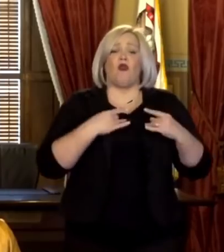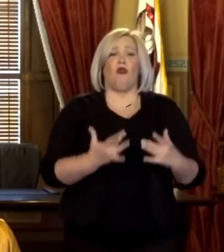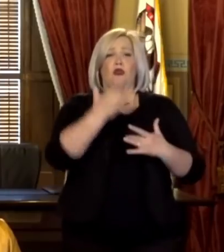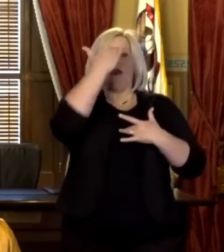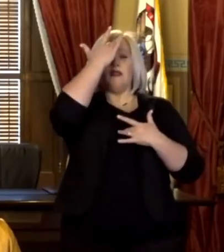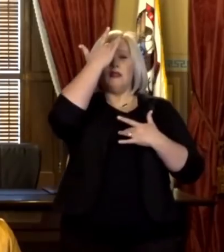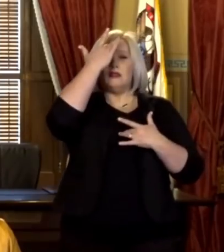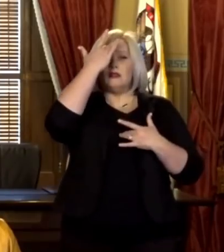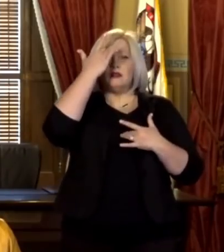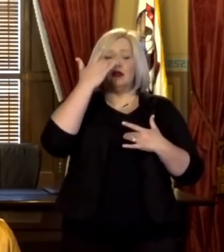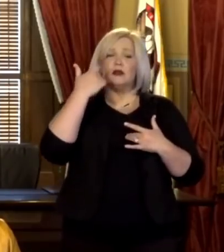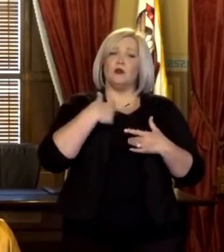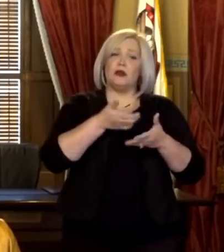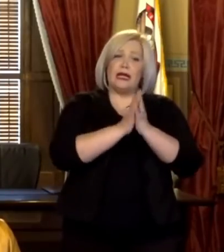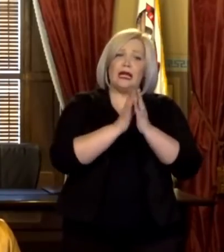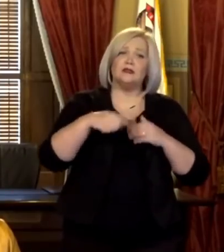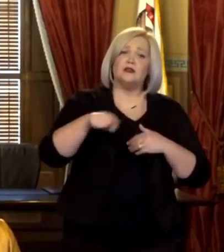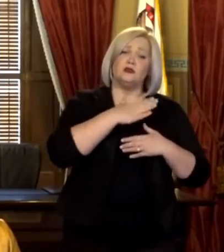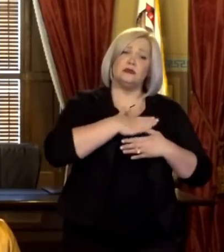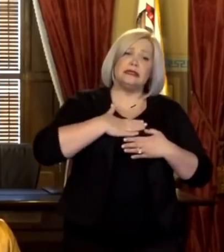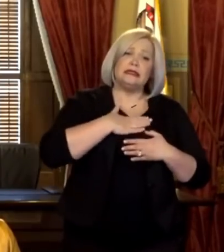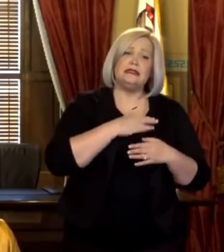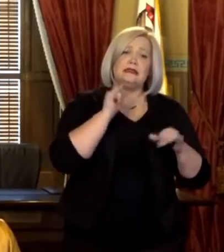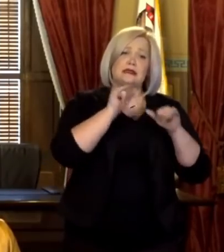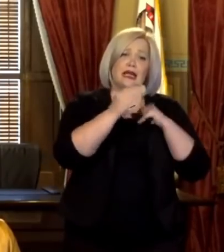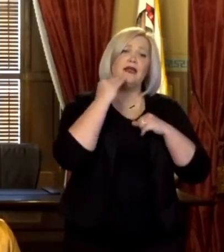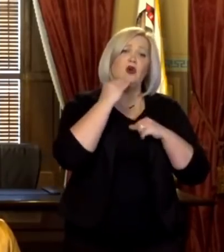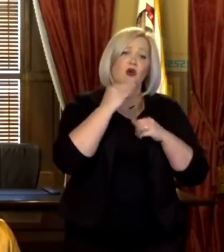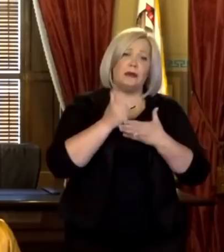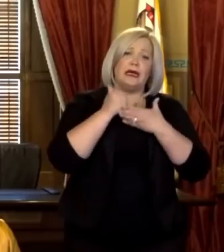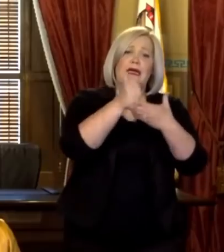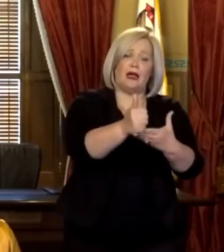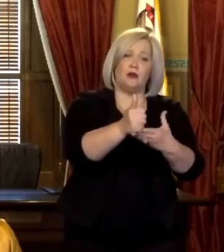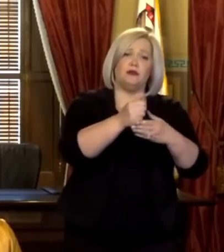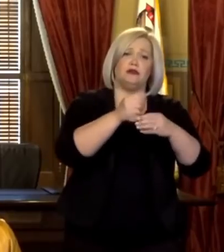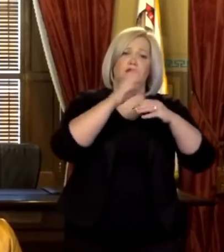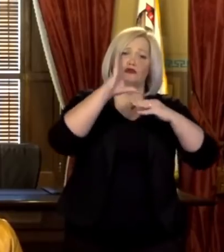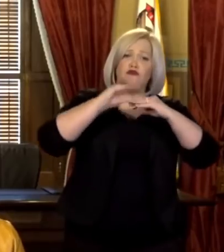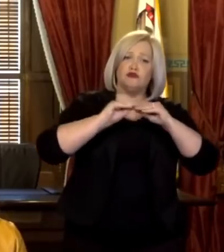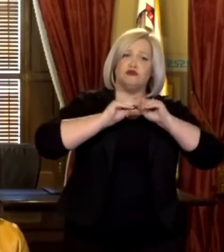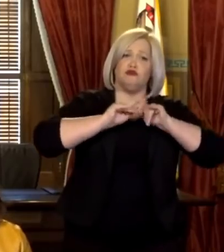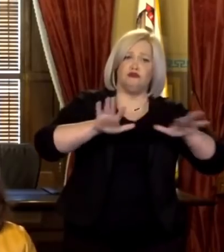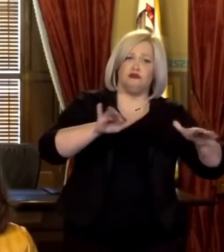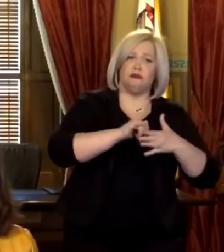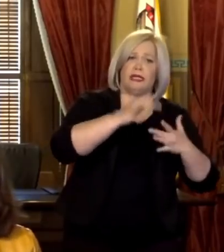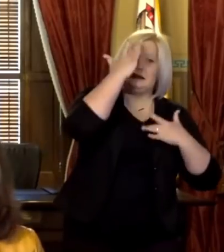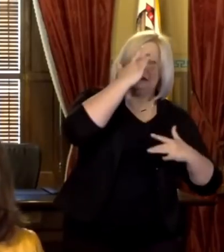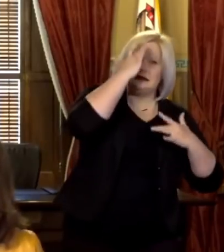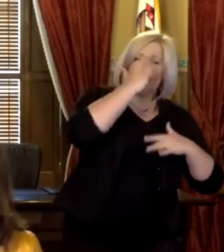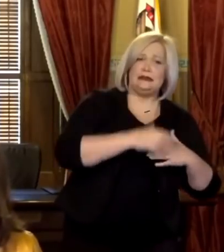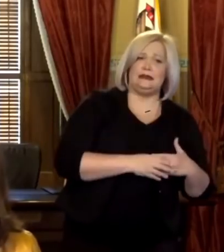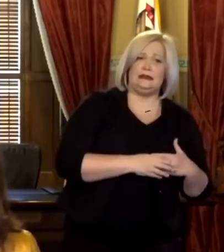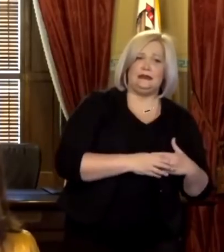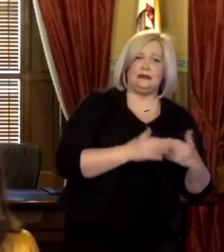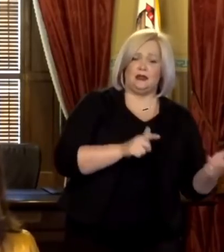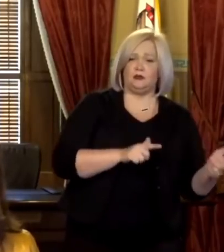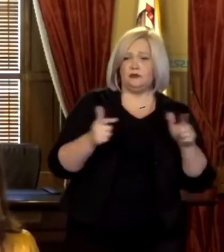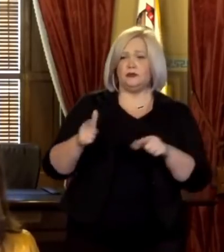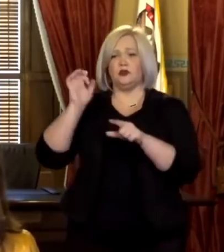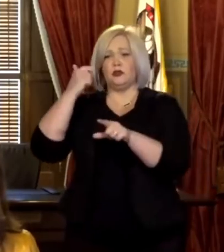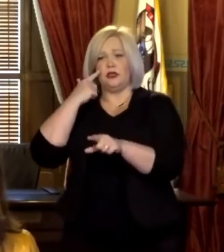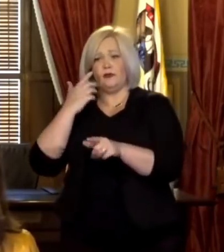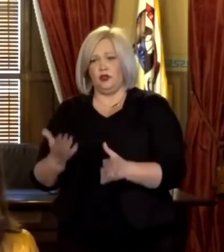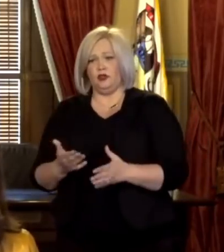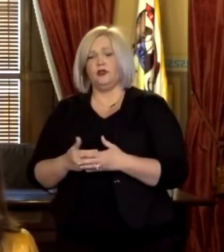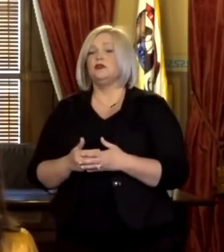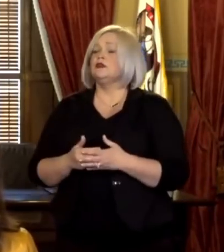home as much as possible to do your part to fight this disease. And I'll turn it back over to you, Governor. All right, thanks, Dr. Khaldun. With that, happy